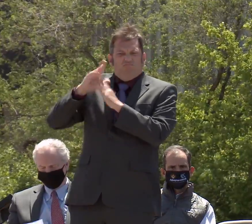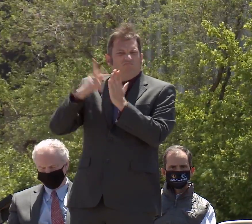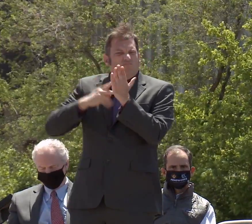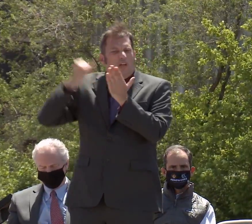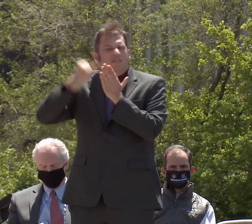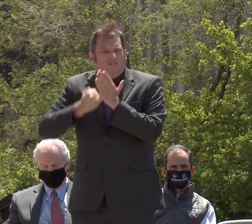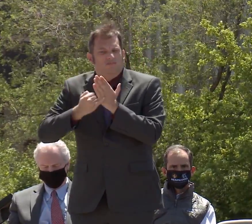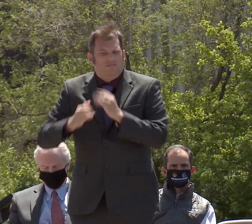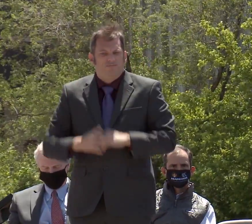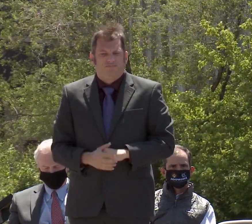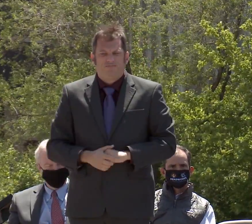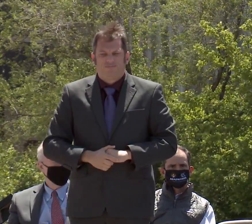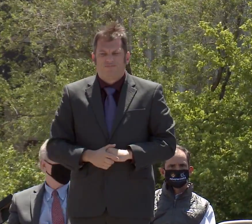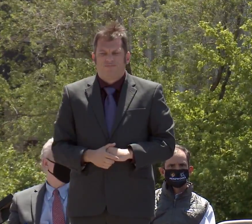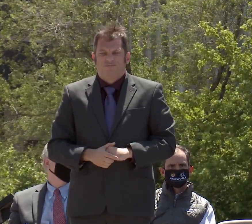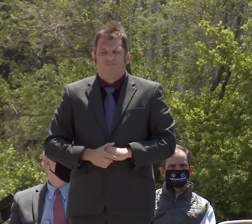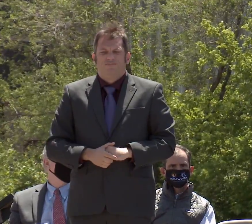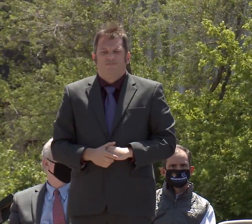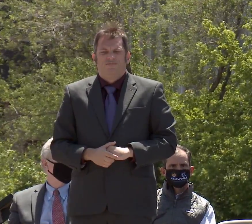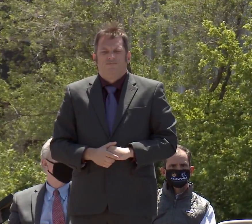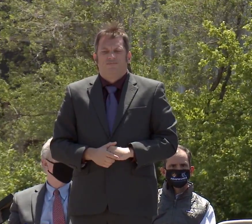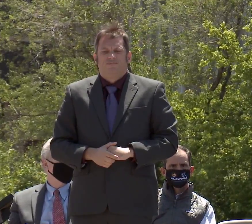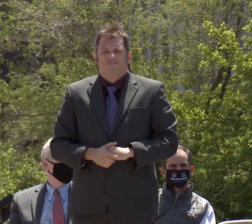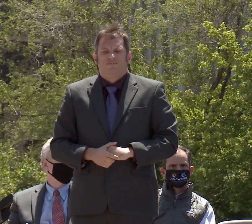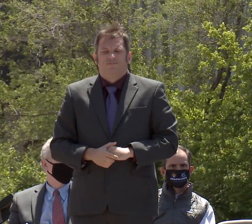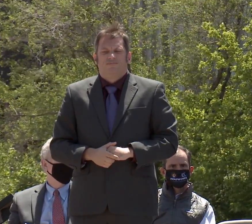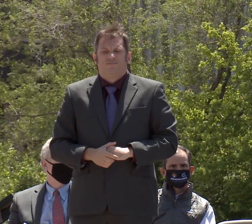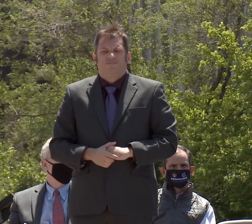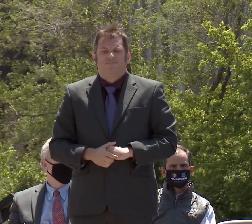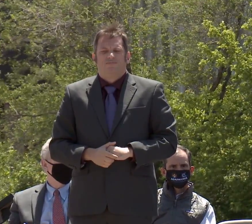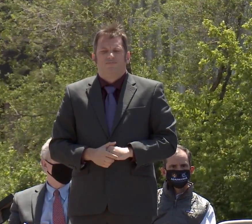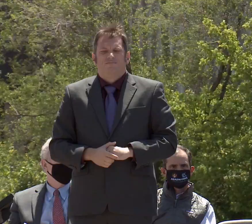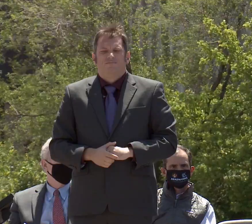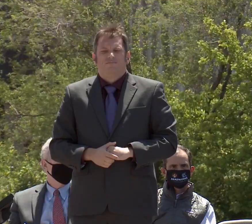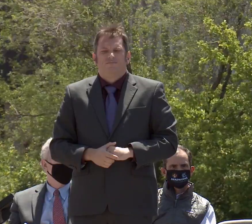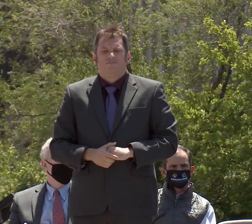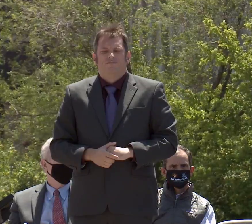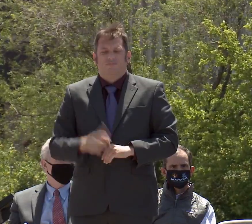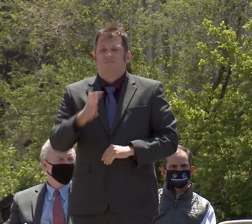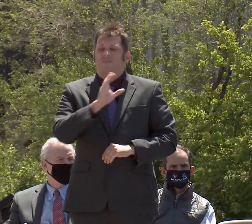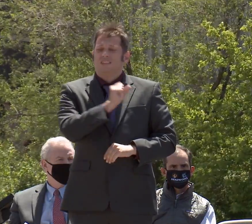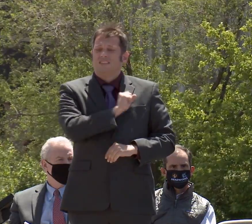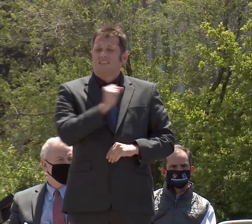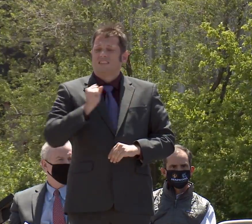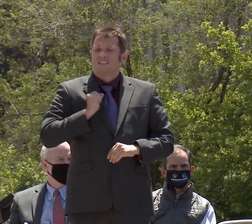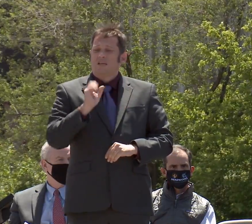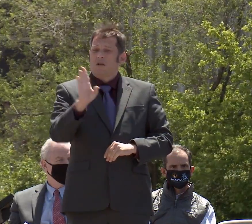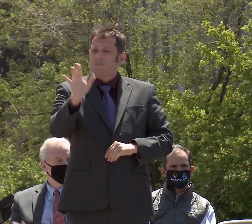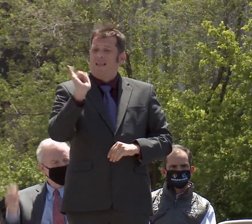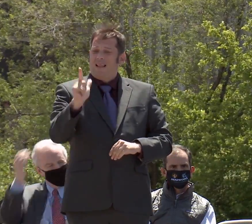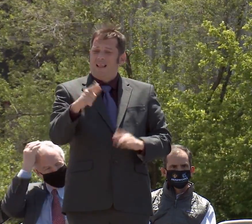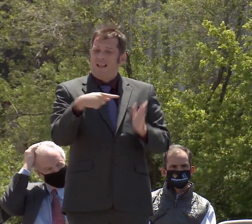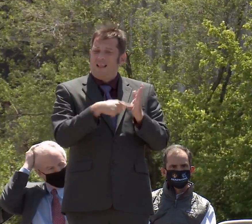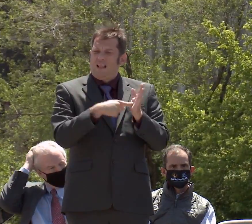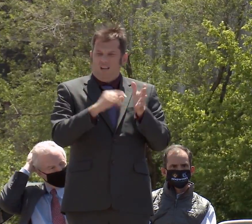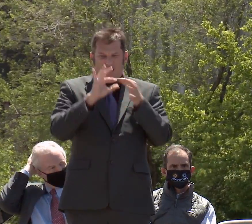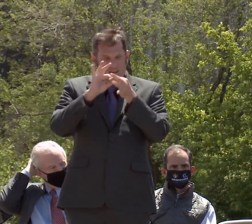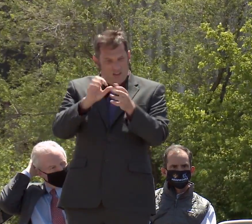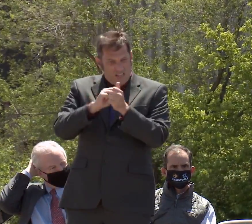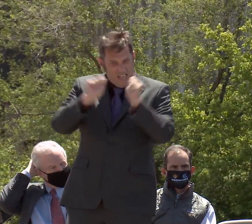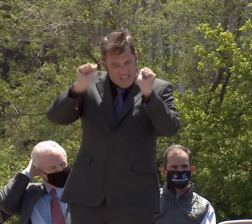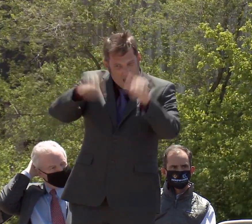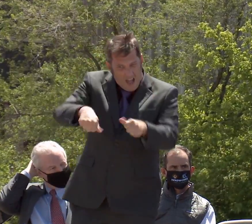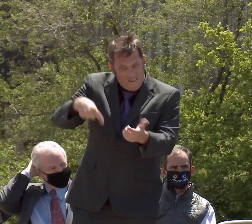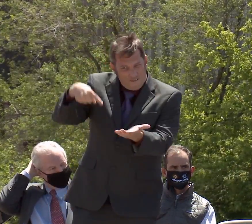that we passed on WRDA, dealing with affordability. Mayor Scott, I've been knocking on doors in Baltimore City and know how